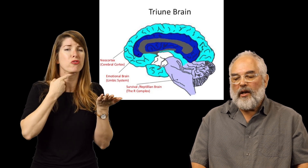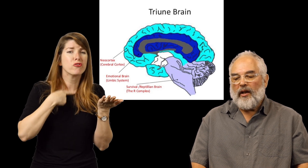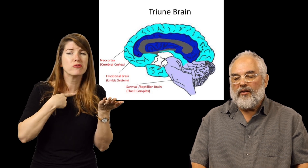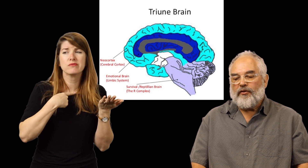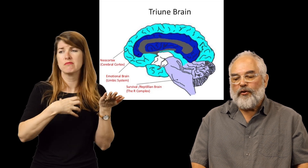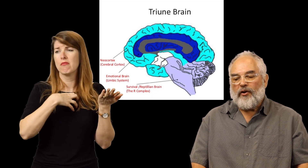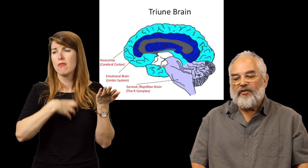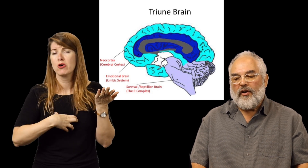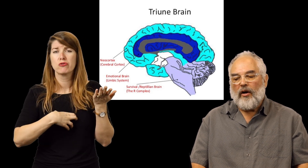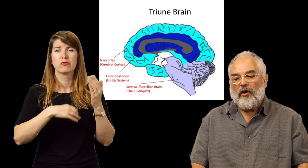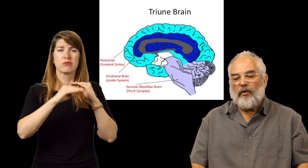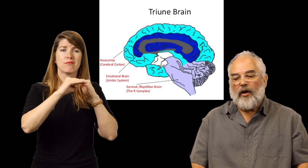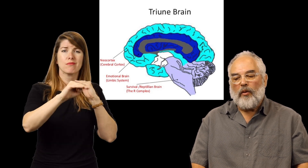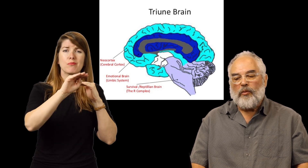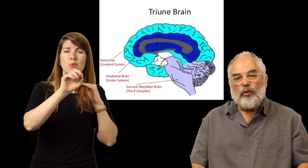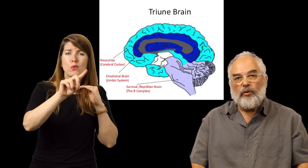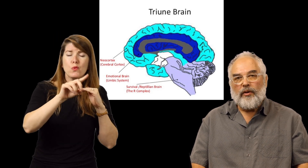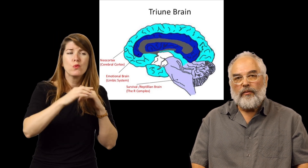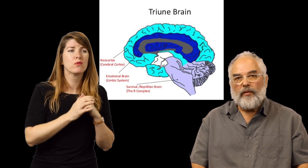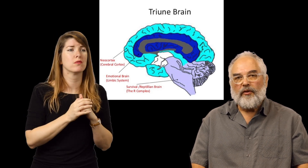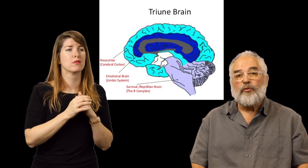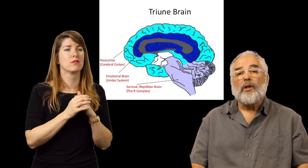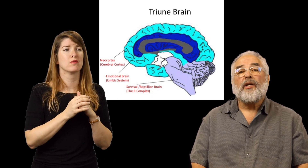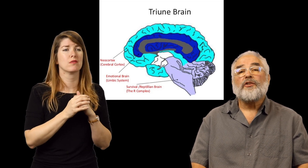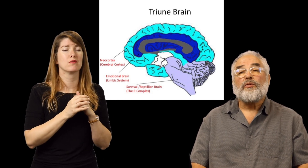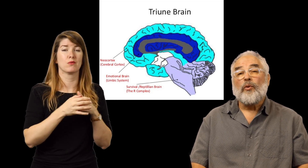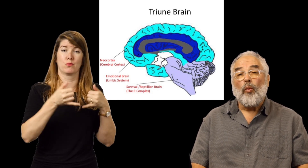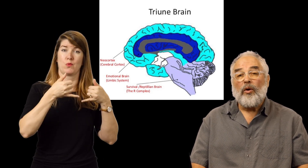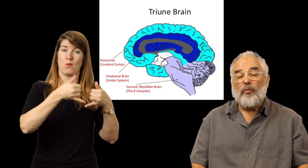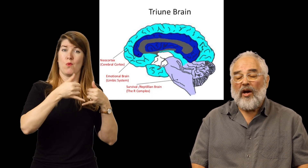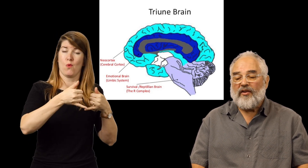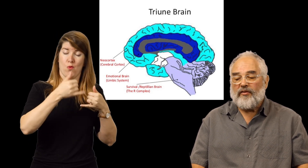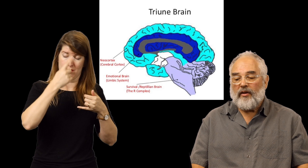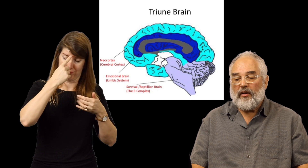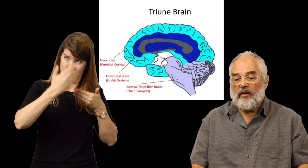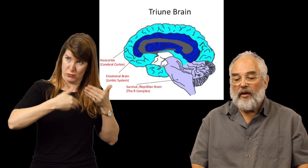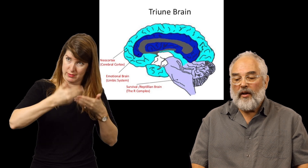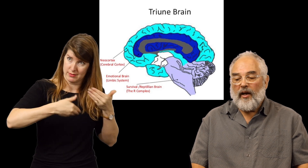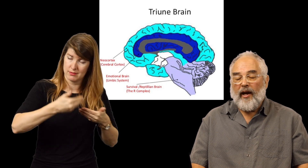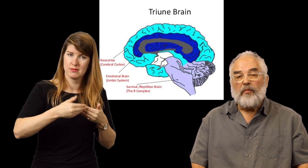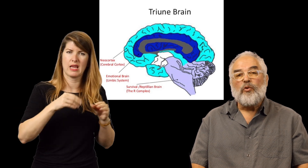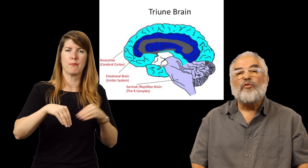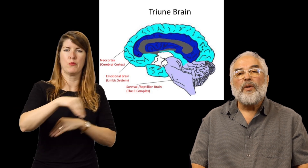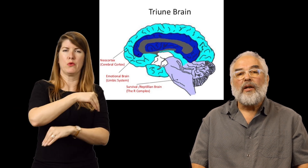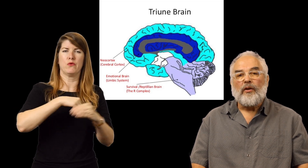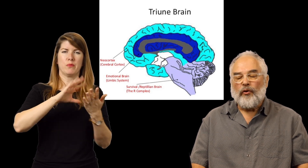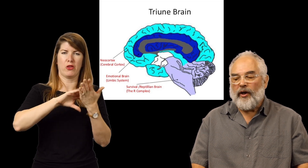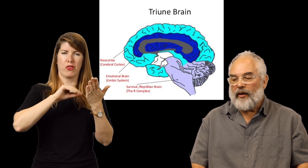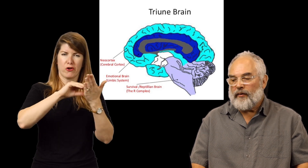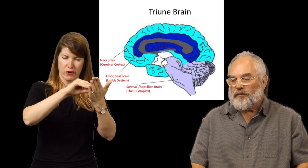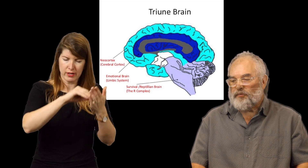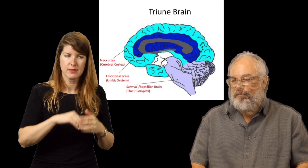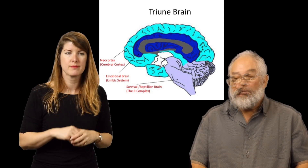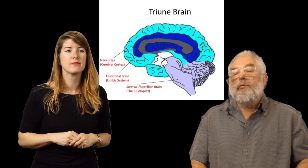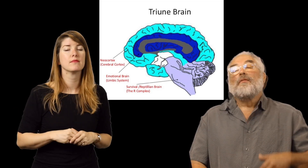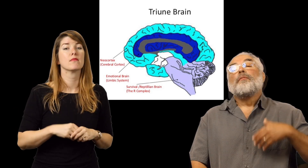It regulates thirst, hunger, and our mood. It's related to reward processing and movement and